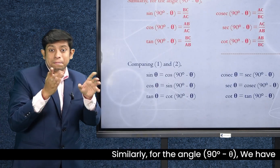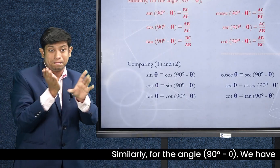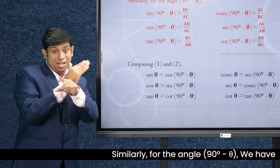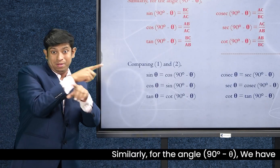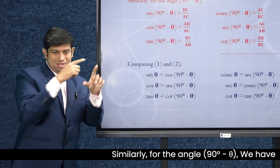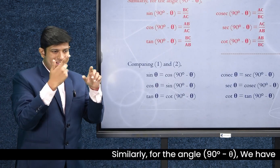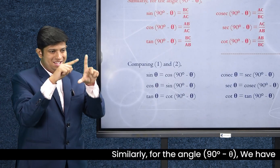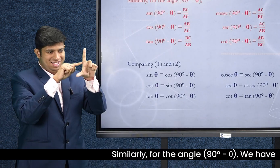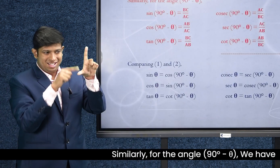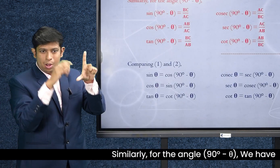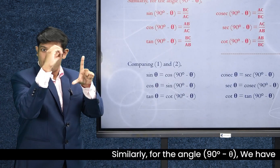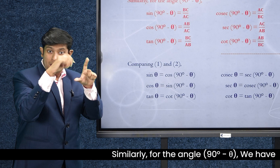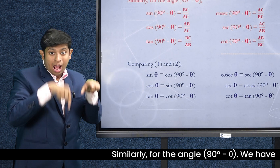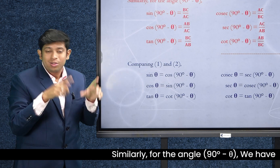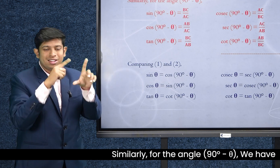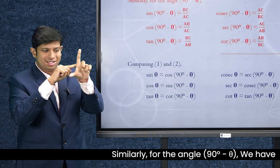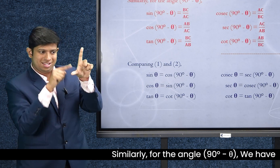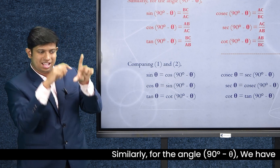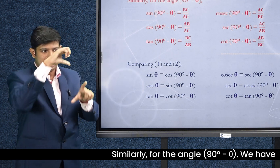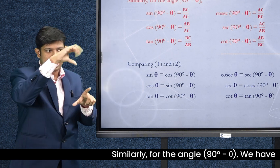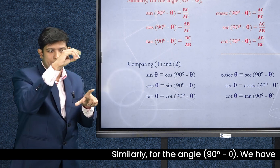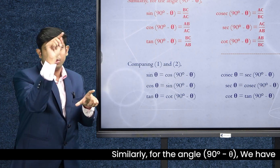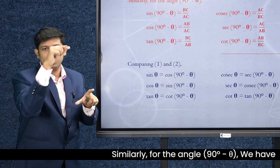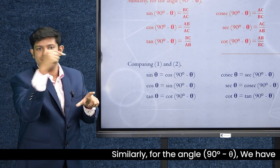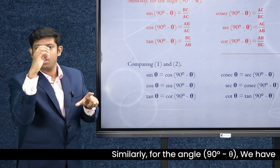Similarly, for the angle 90 minus theta, we have